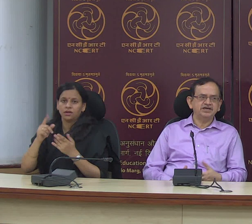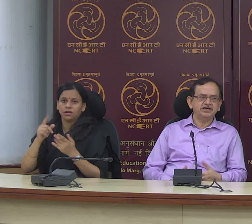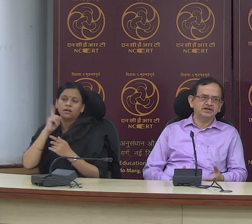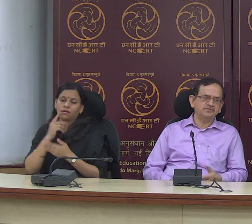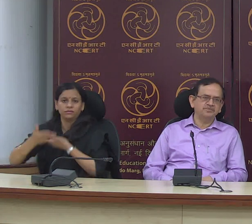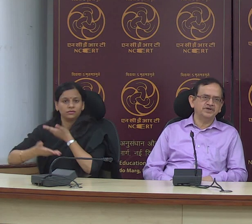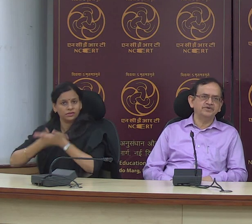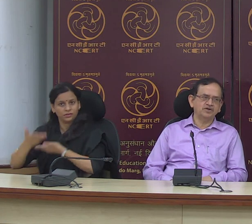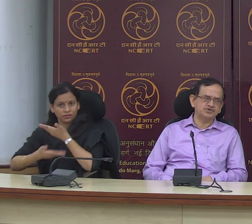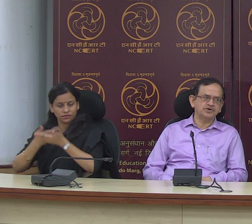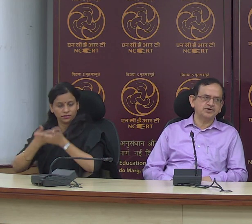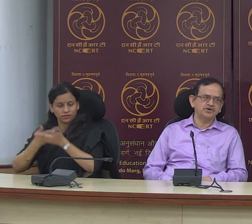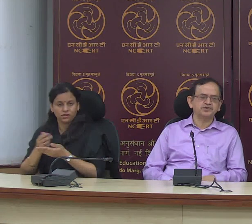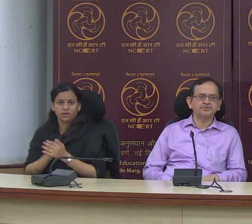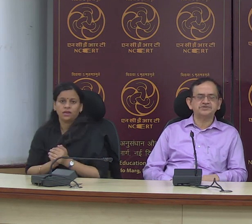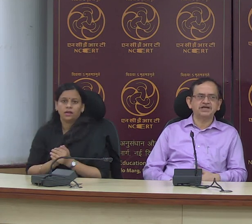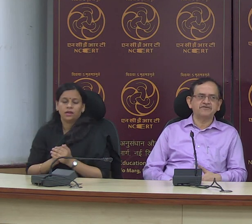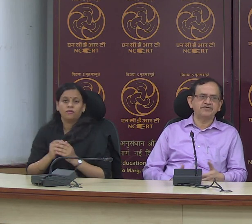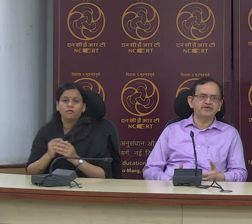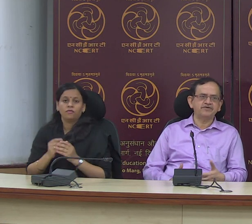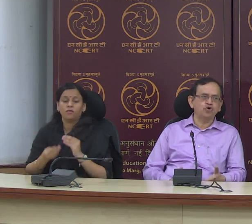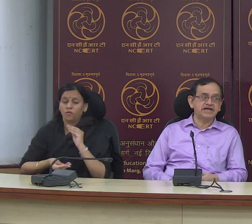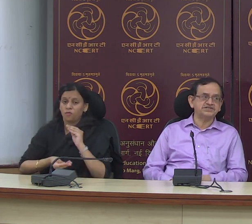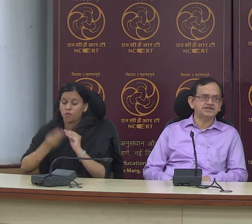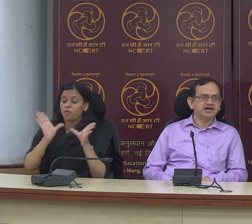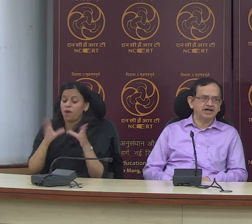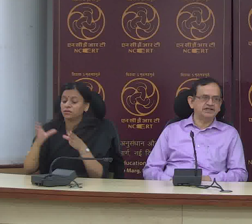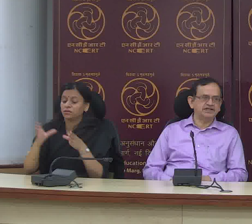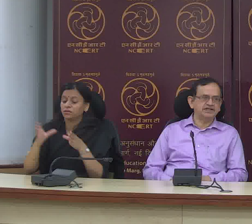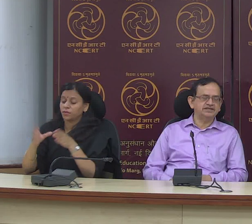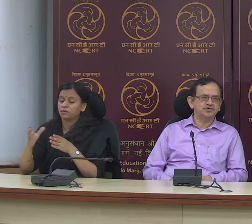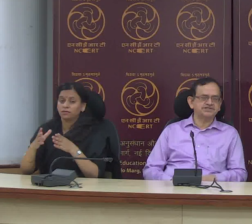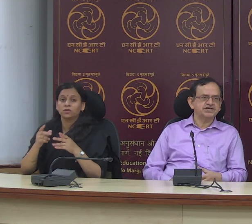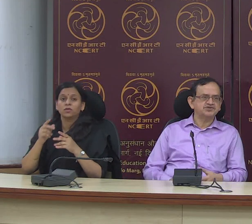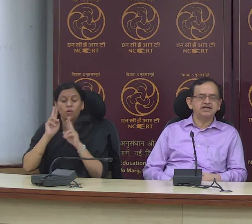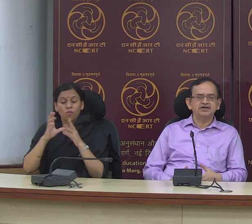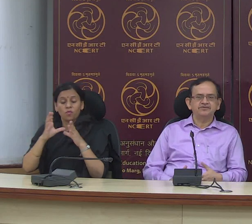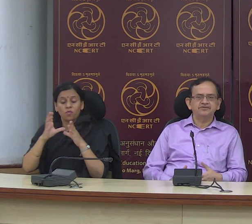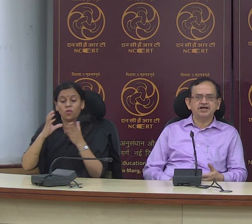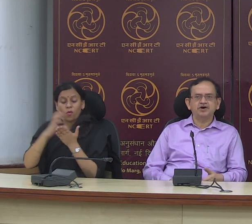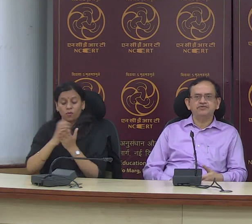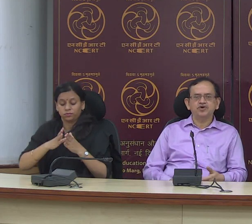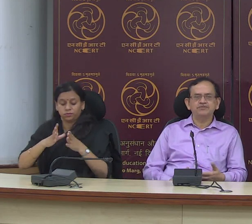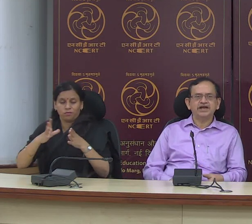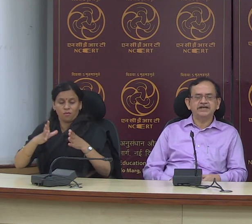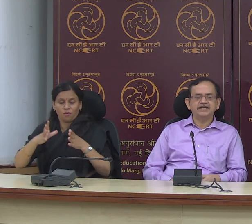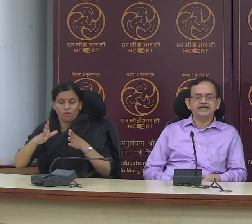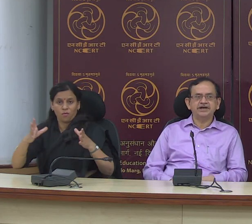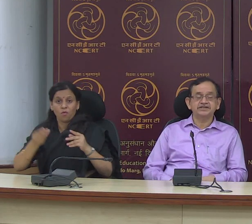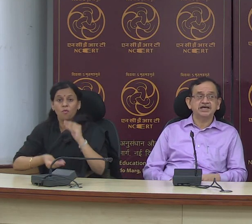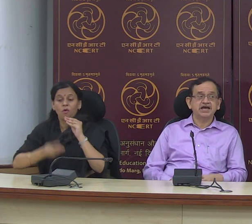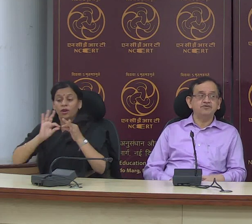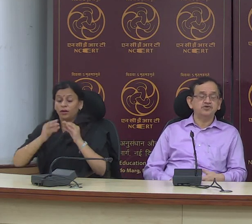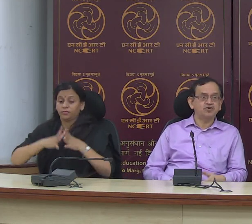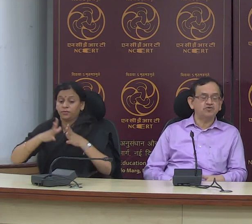We will also explore the possibility of having more batches in these courses, so that we come out with more and more